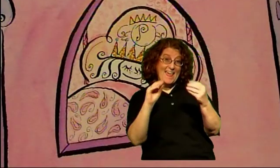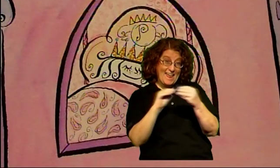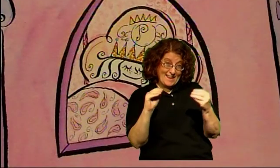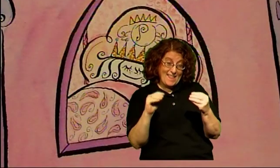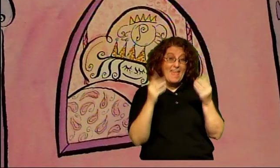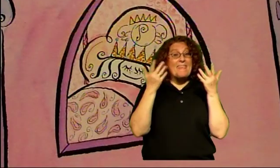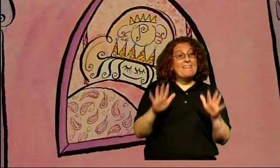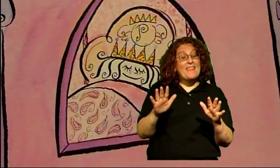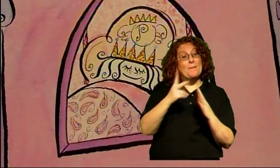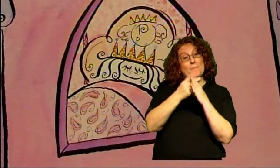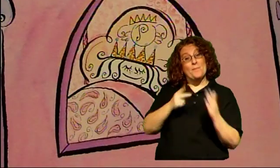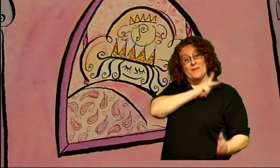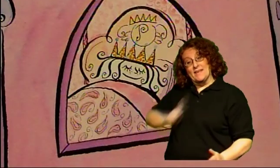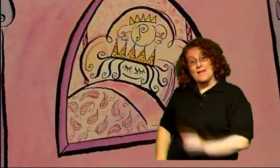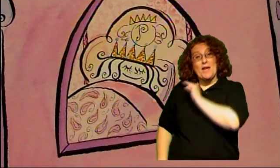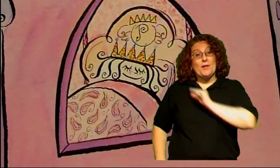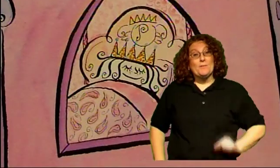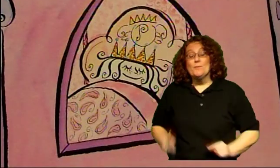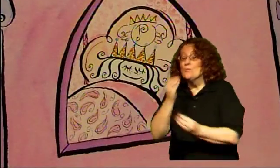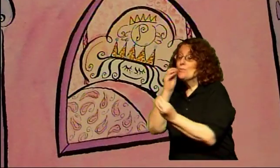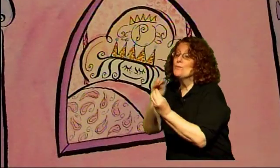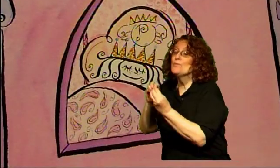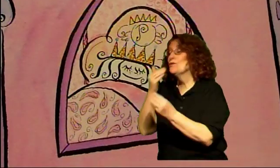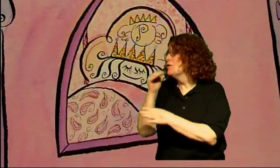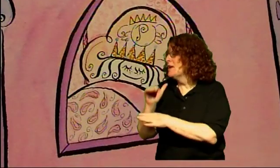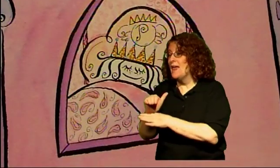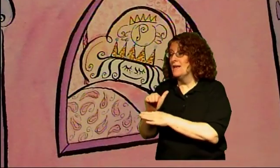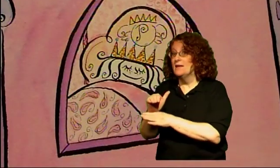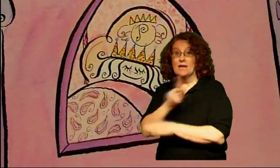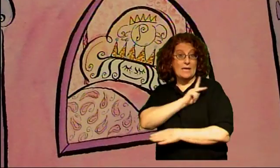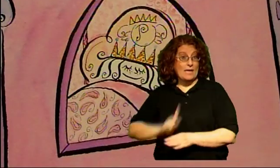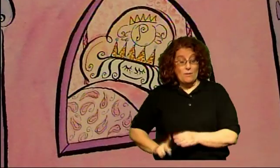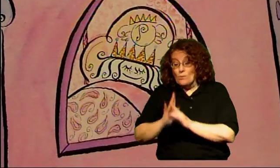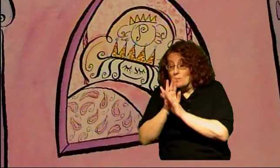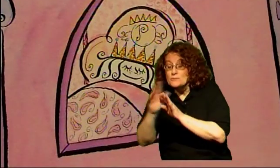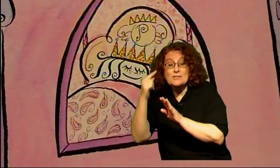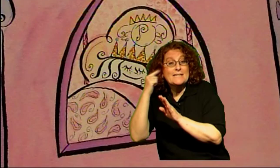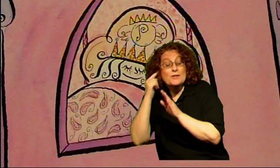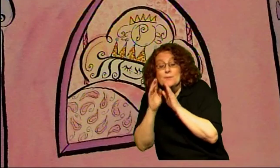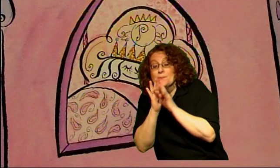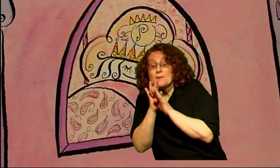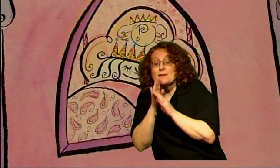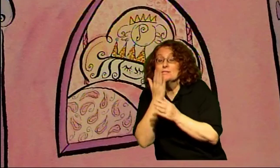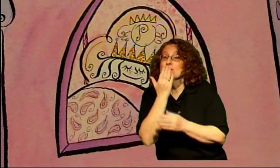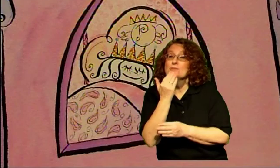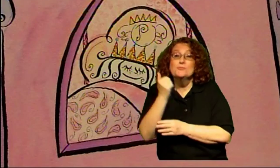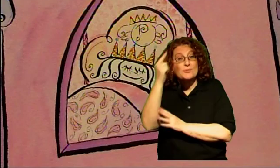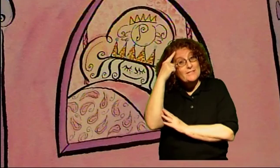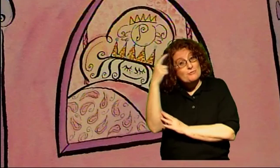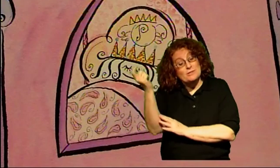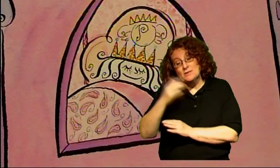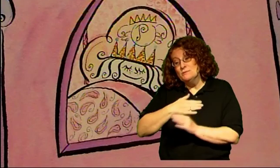Penelope goodnight. "Sweet dreams, my little princess," the king always whispered.